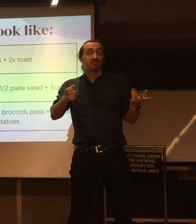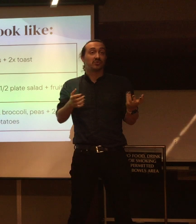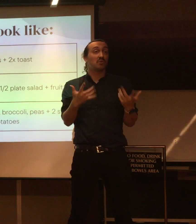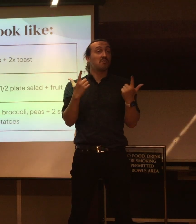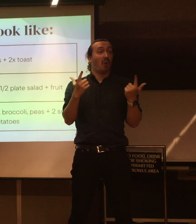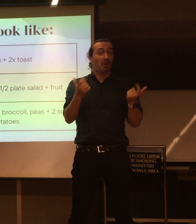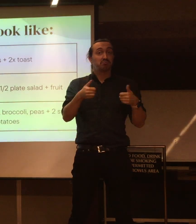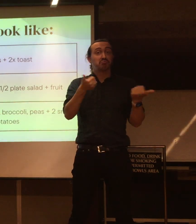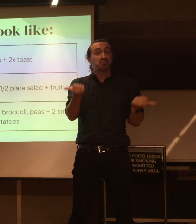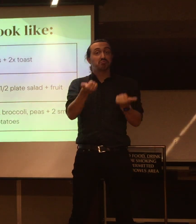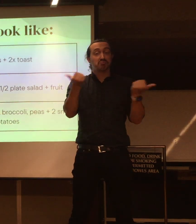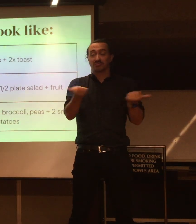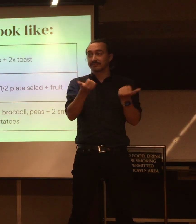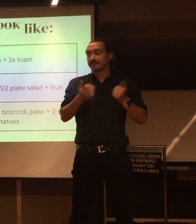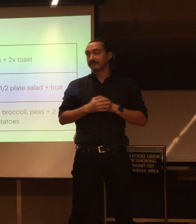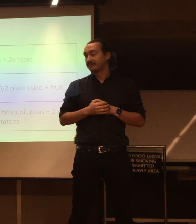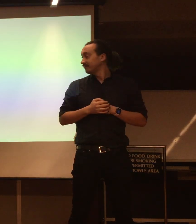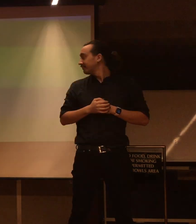across the day.